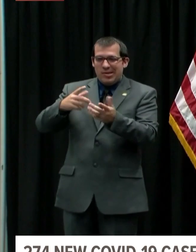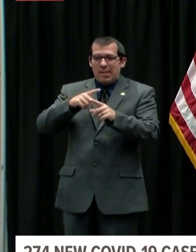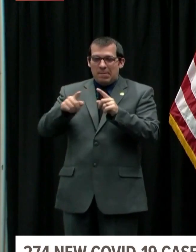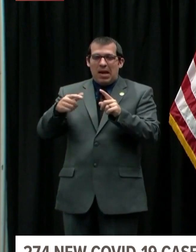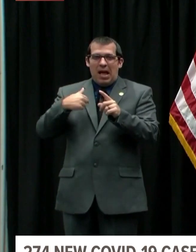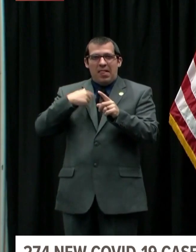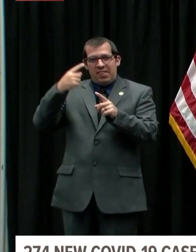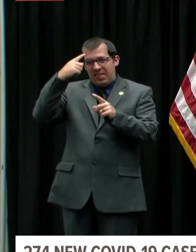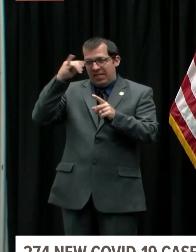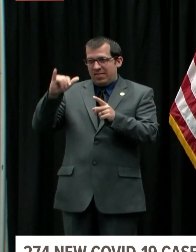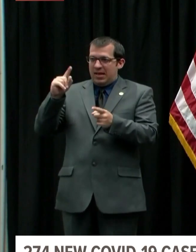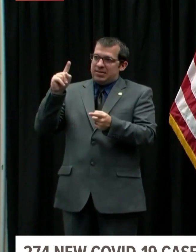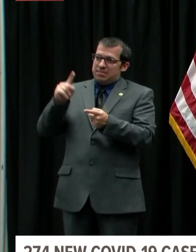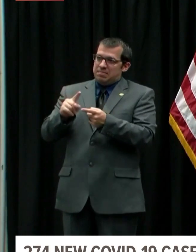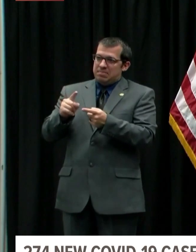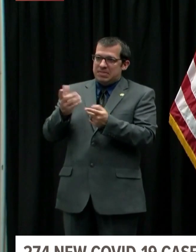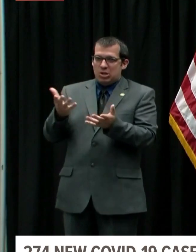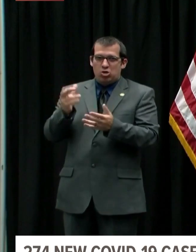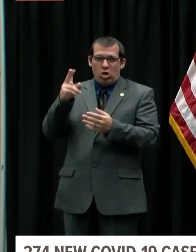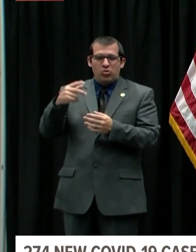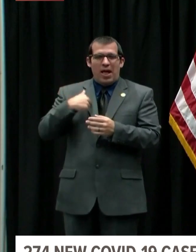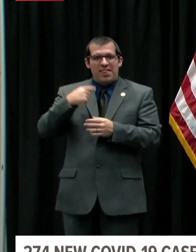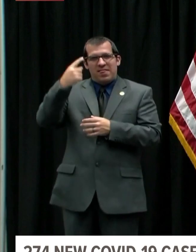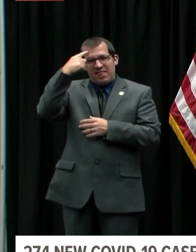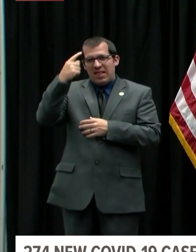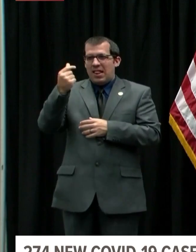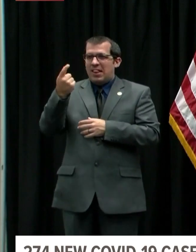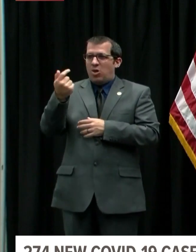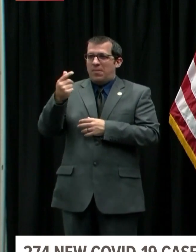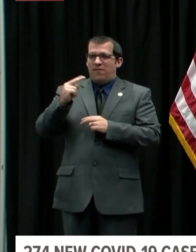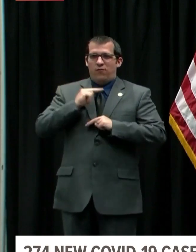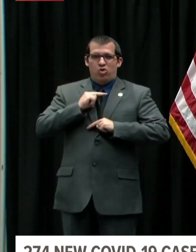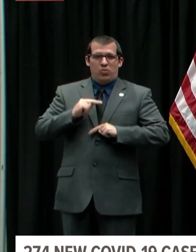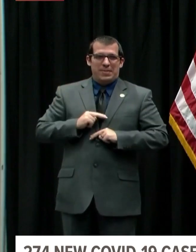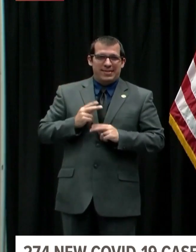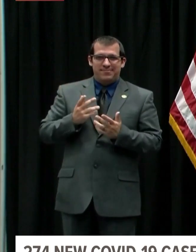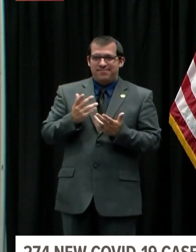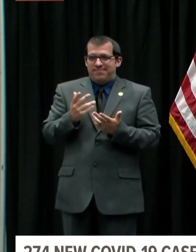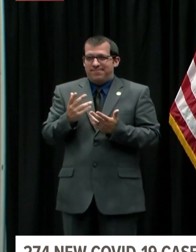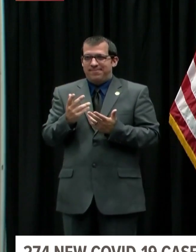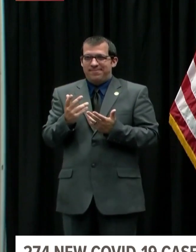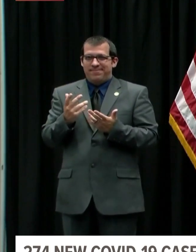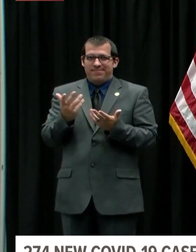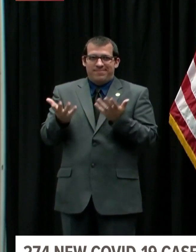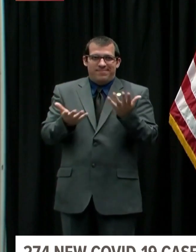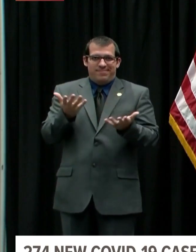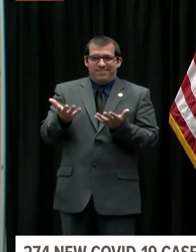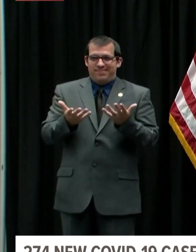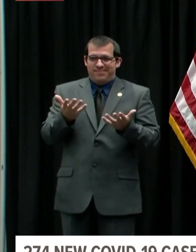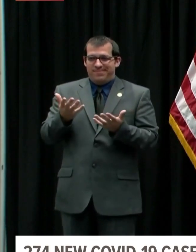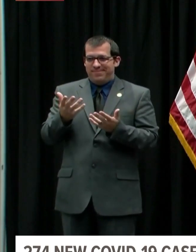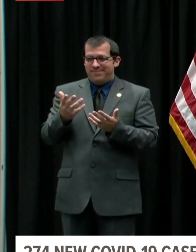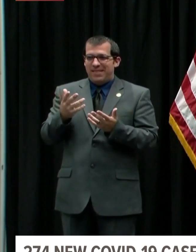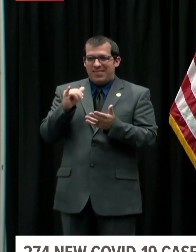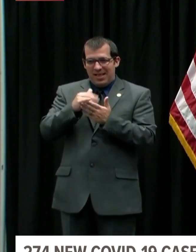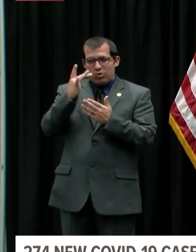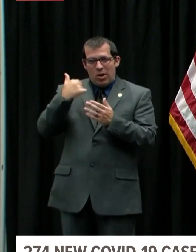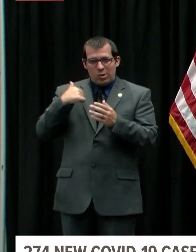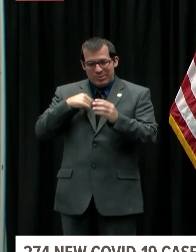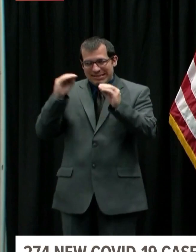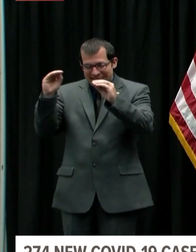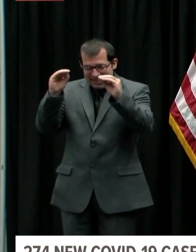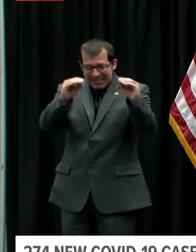been diminished in Arkansas. So I just think it's a little bit of human nature, and that's why we educate every